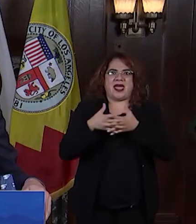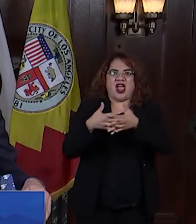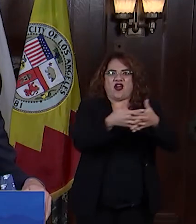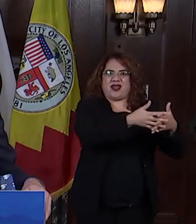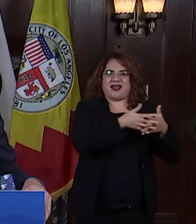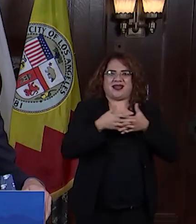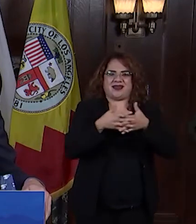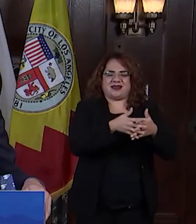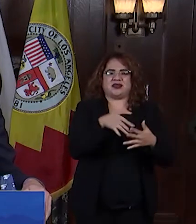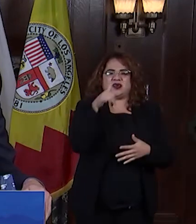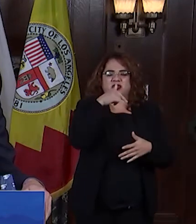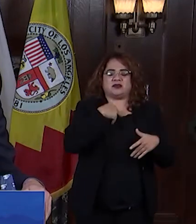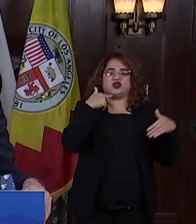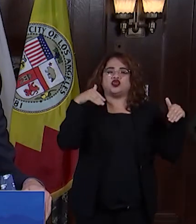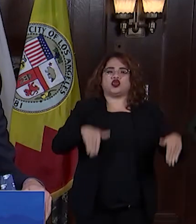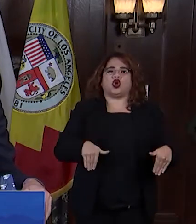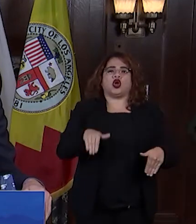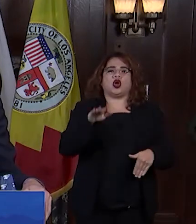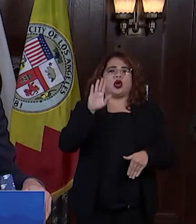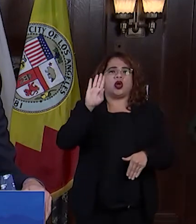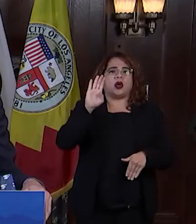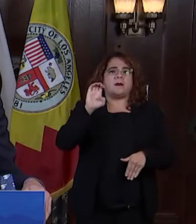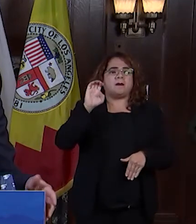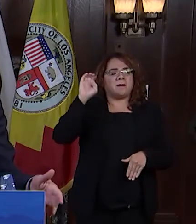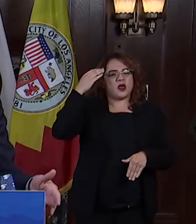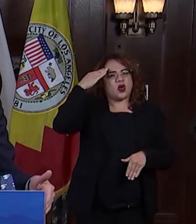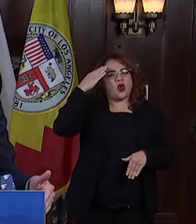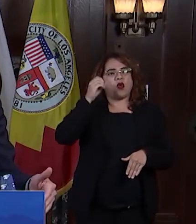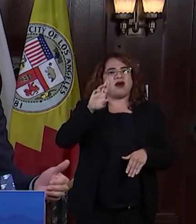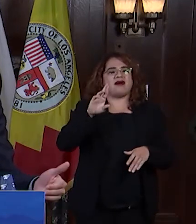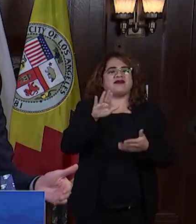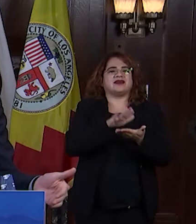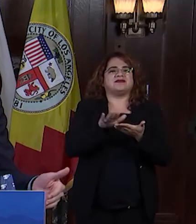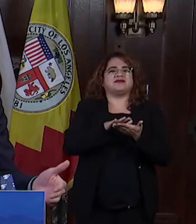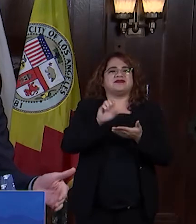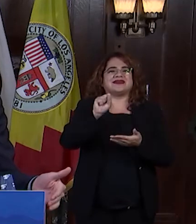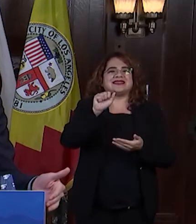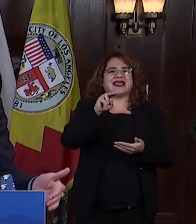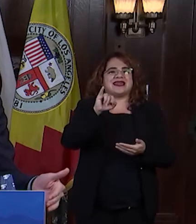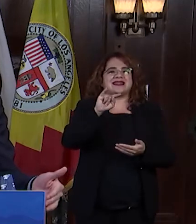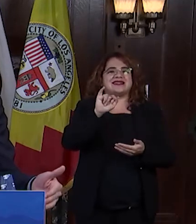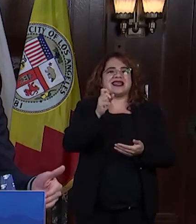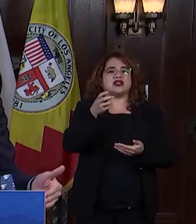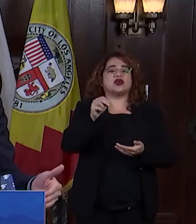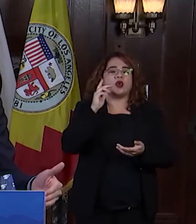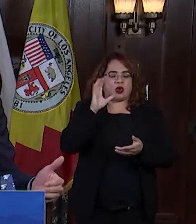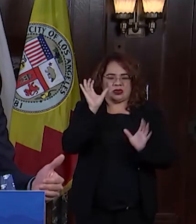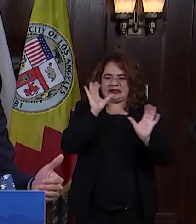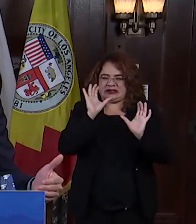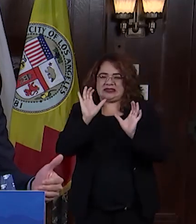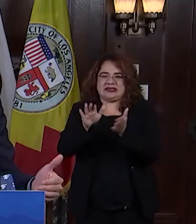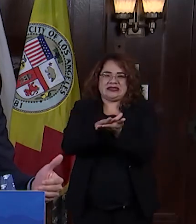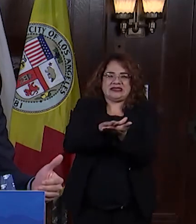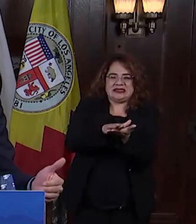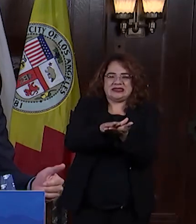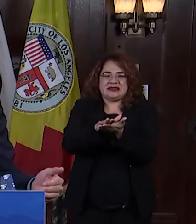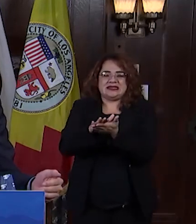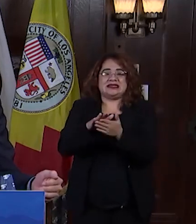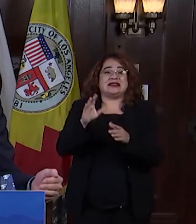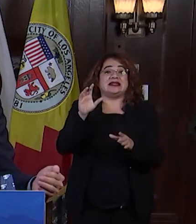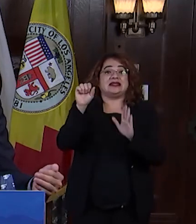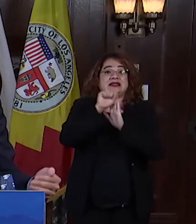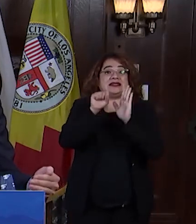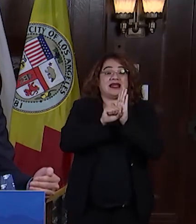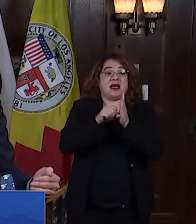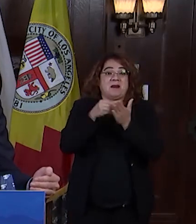But we have, with our Bureau of Sanitation, been involved in some of those cleanups, and we will look and stretch to find every ounce of state